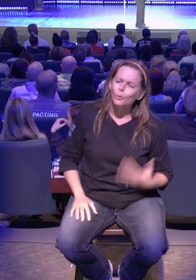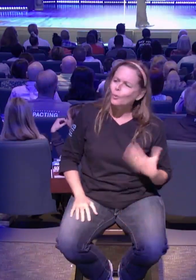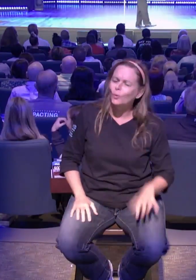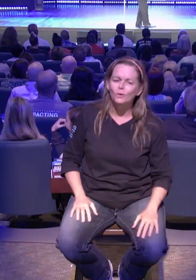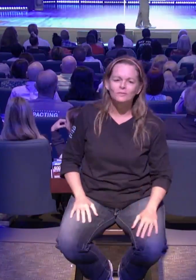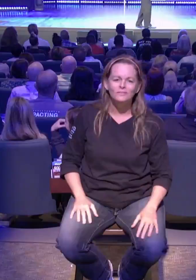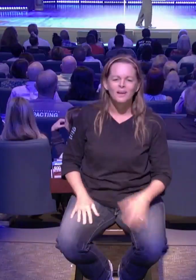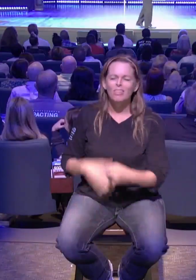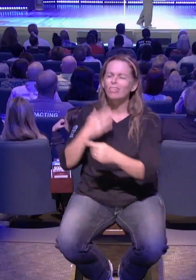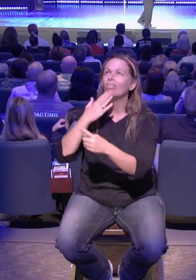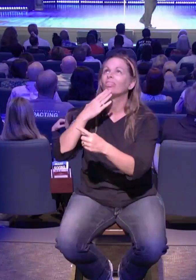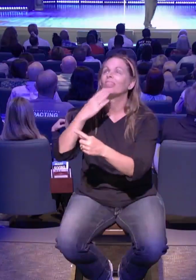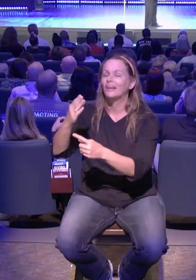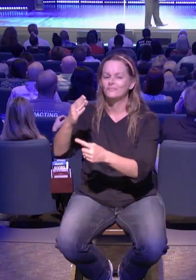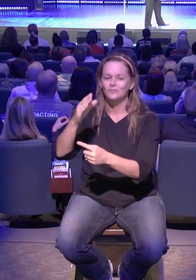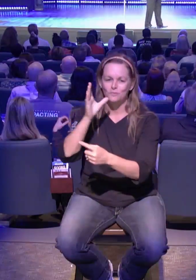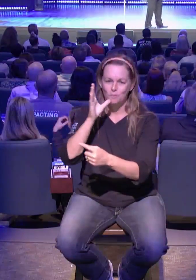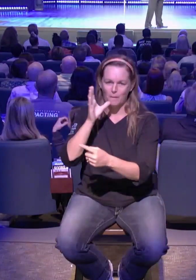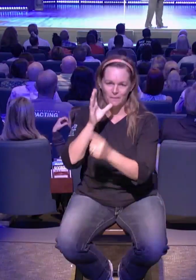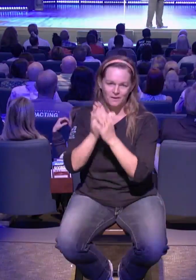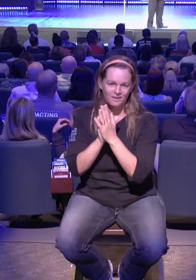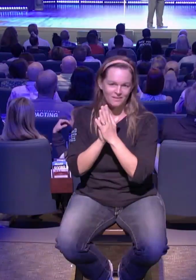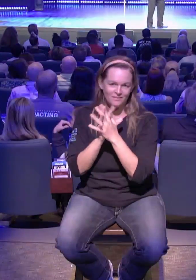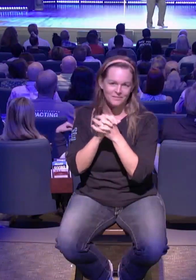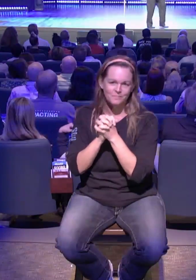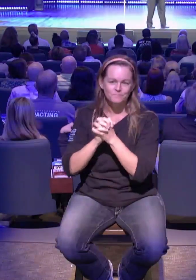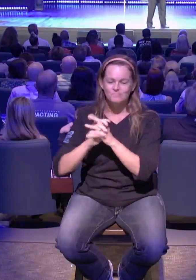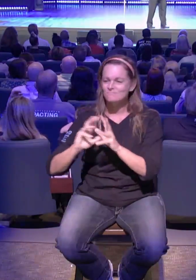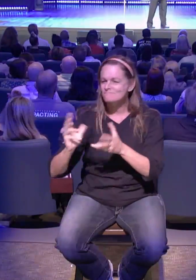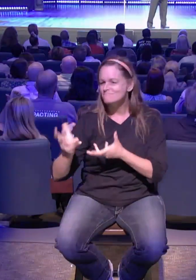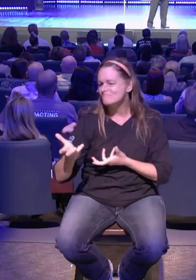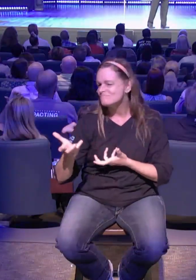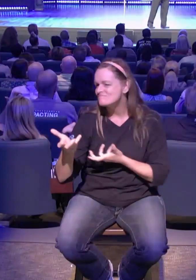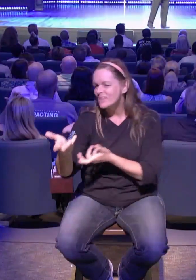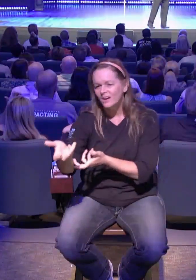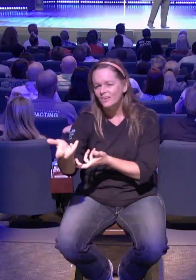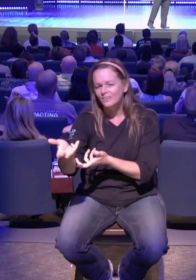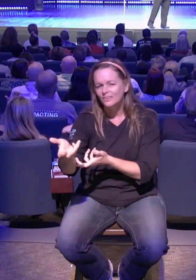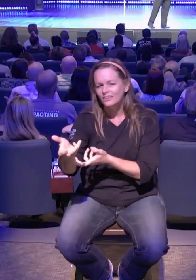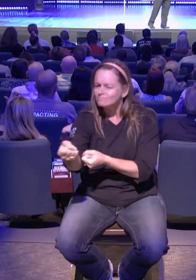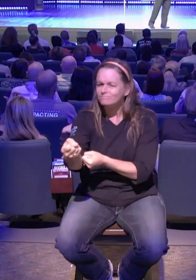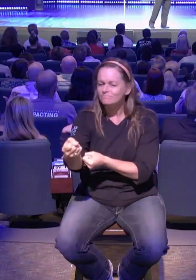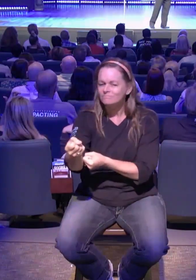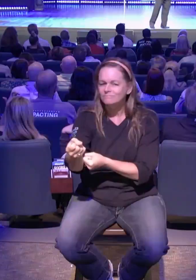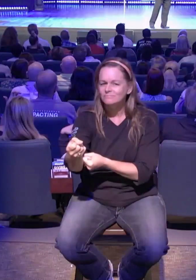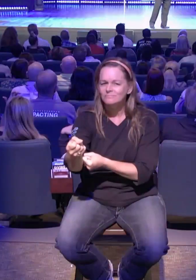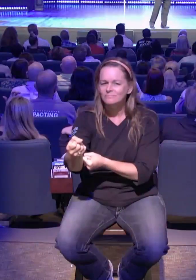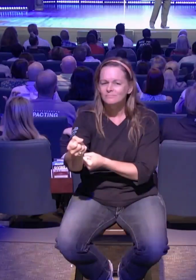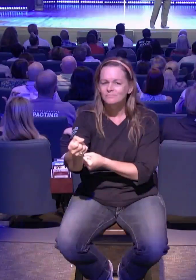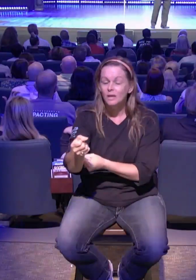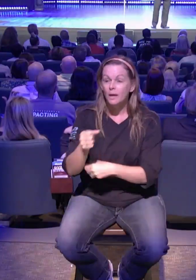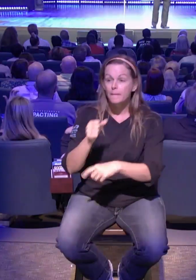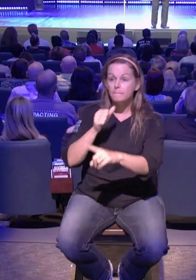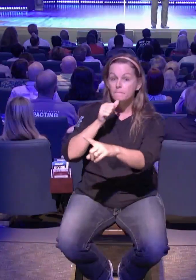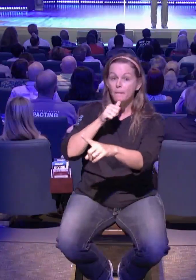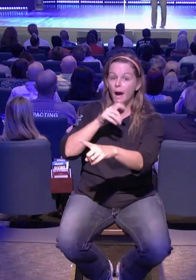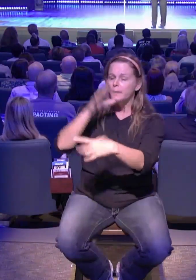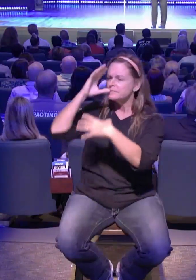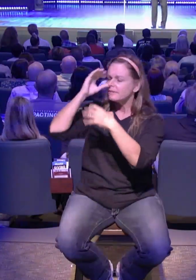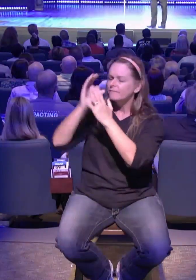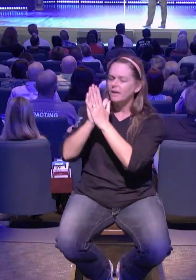I'm so thankful. She extended her faith to me over me when I was a child, praying over me every